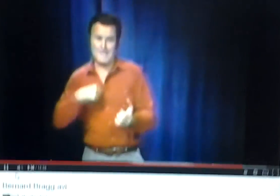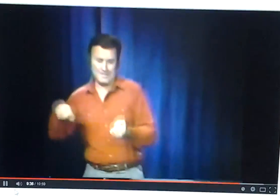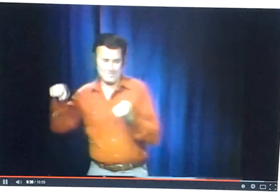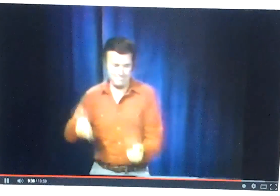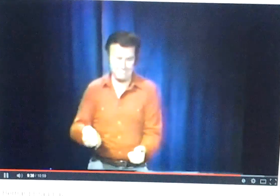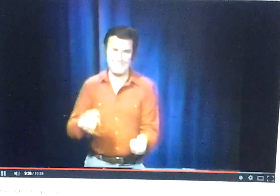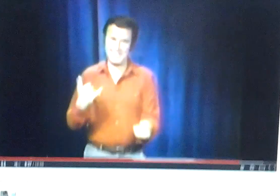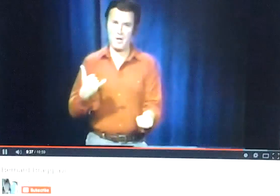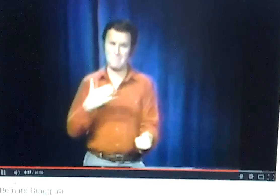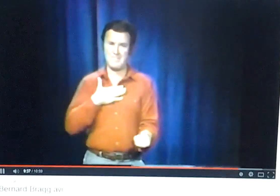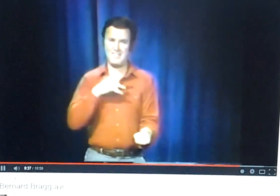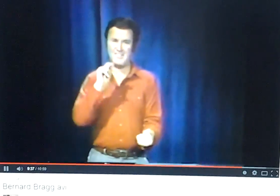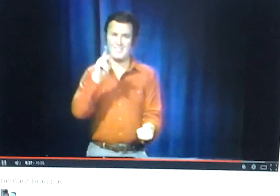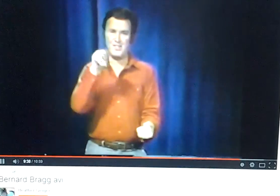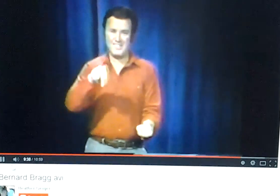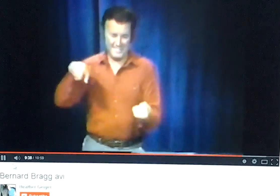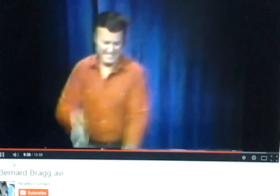And I showered and I felt better again.